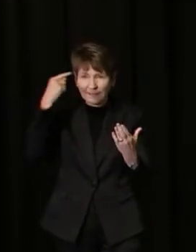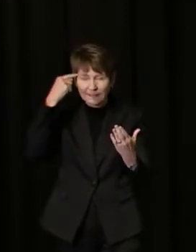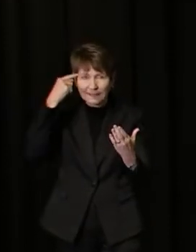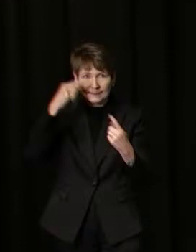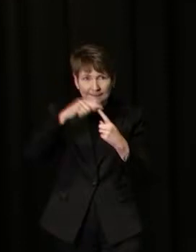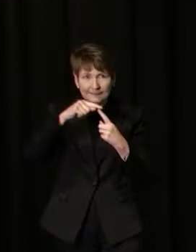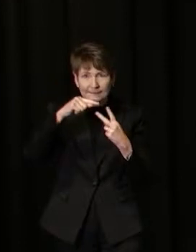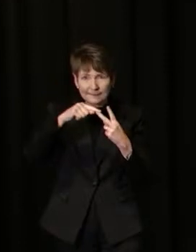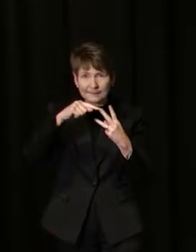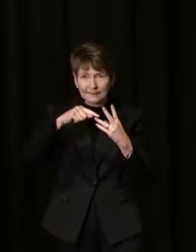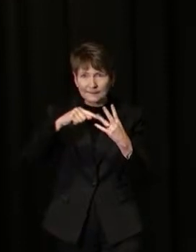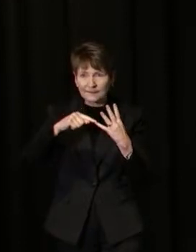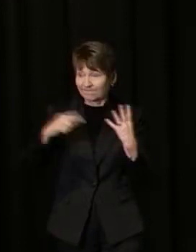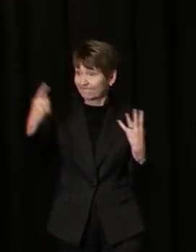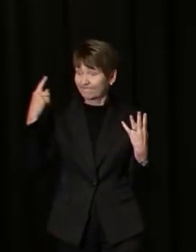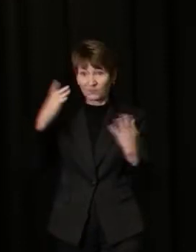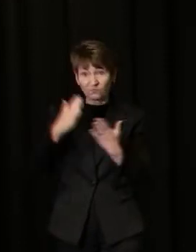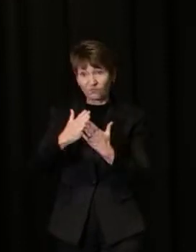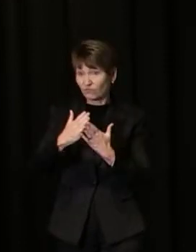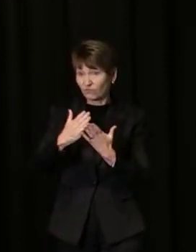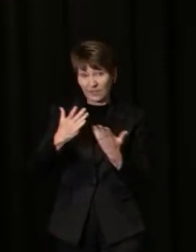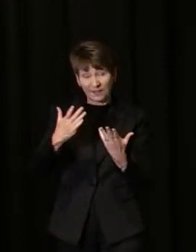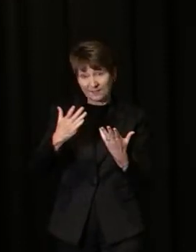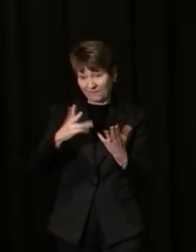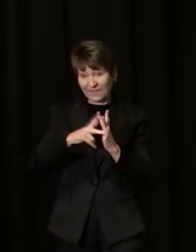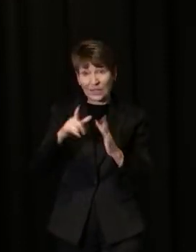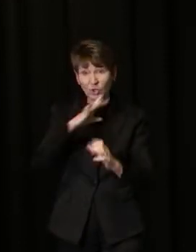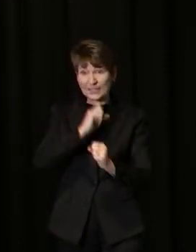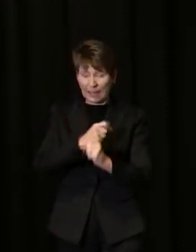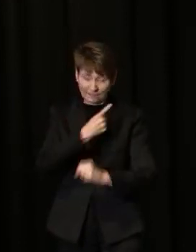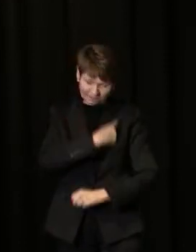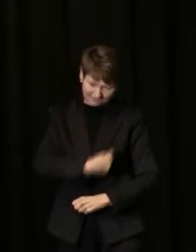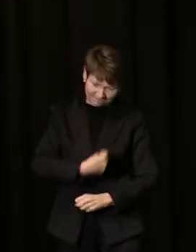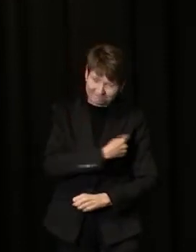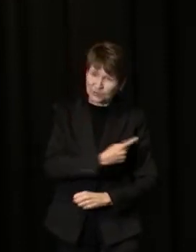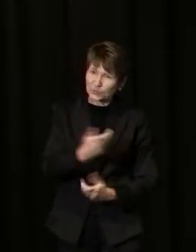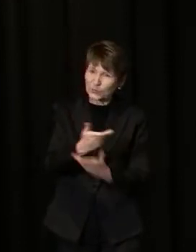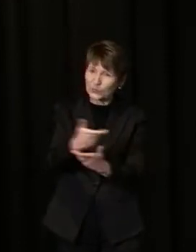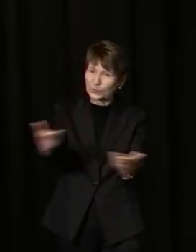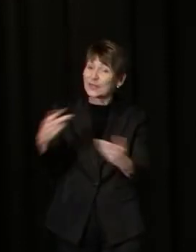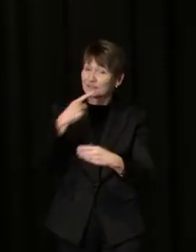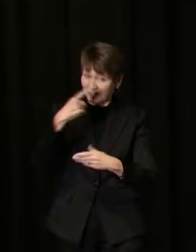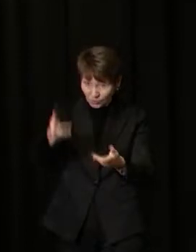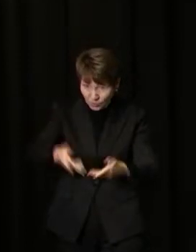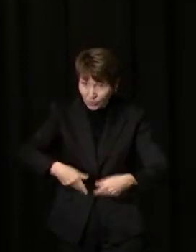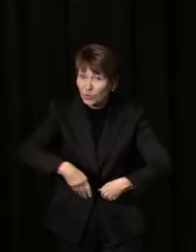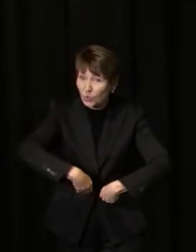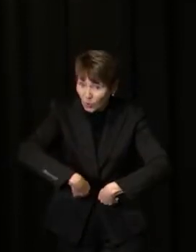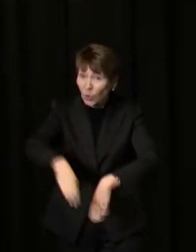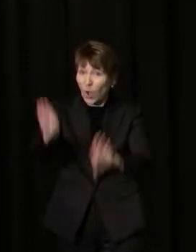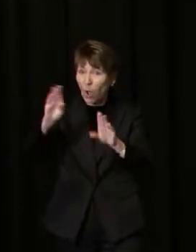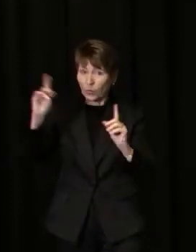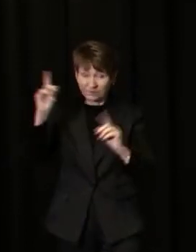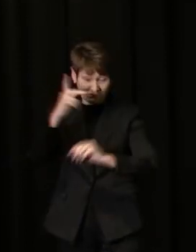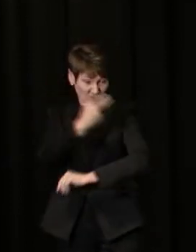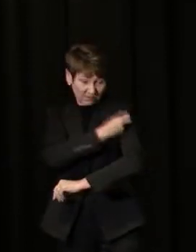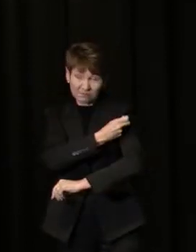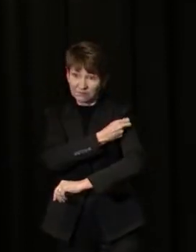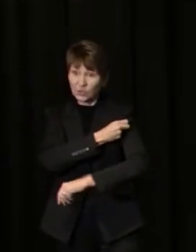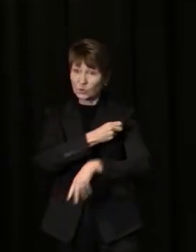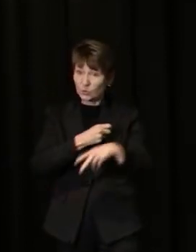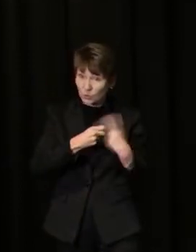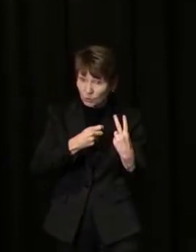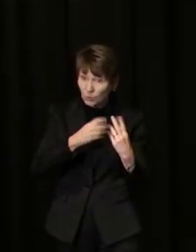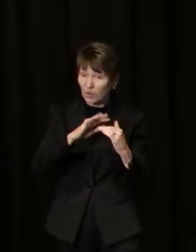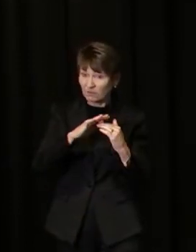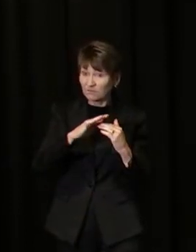thing. Just got to finish it off. But of course the focus changes. Once you've got the maximum level of protection you could possibly hope to have, because you've not